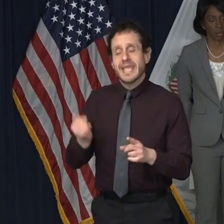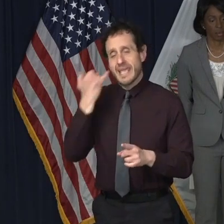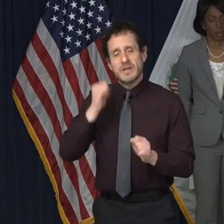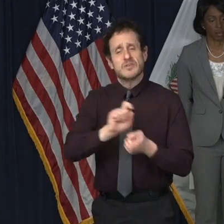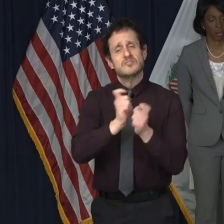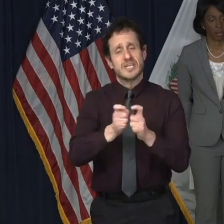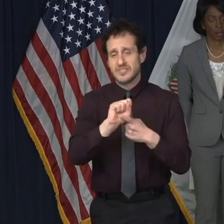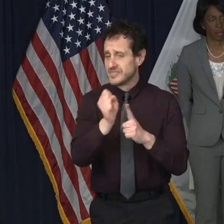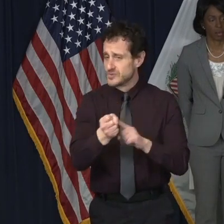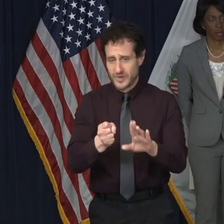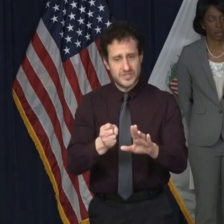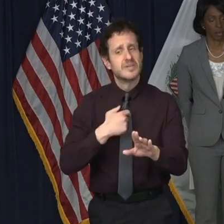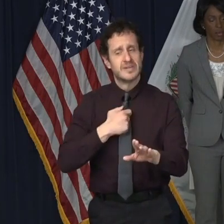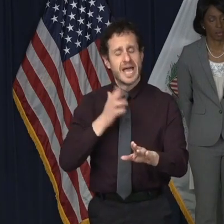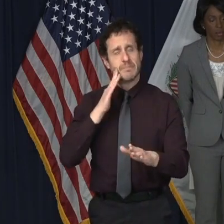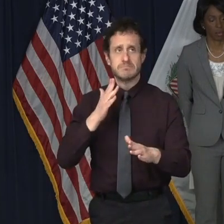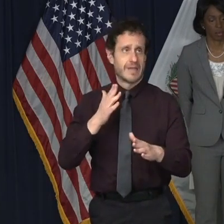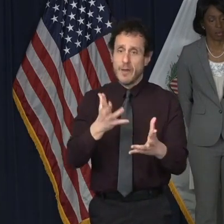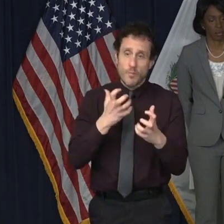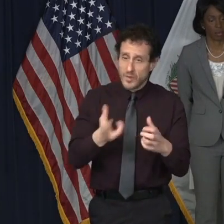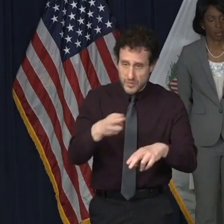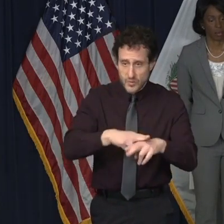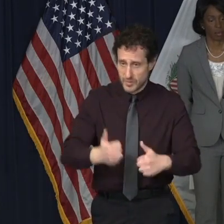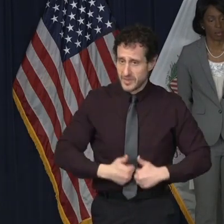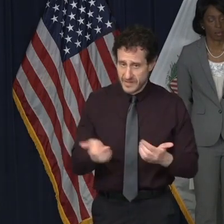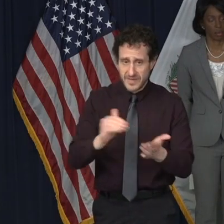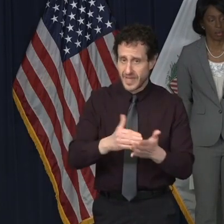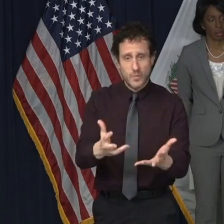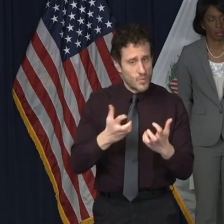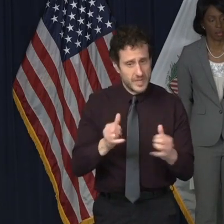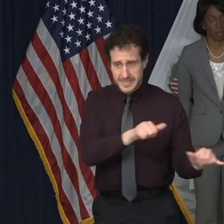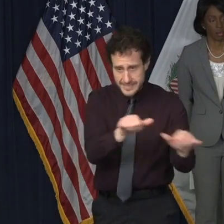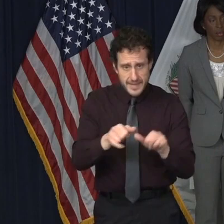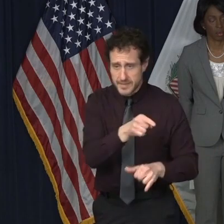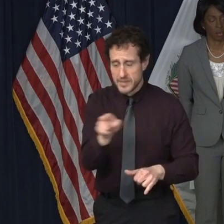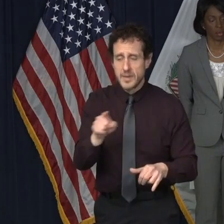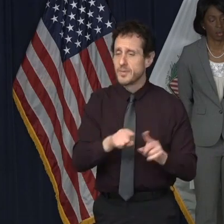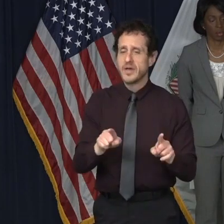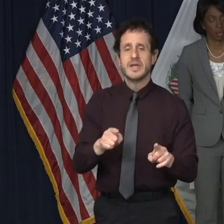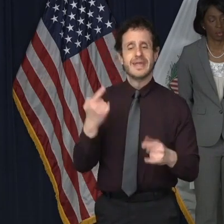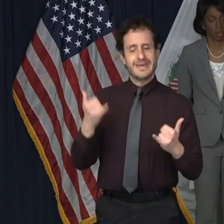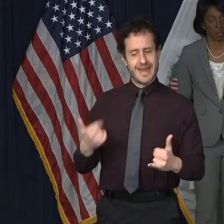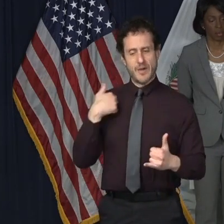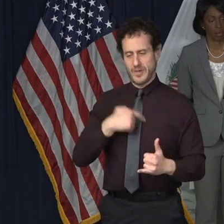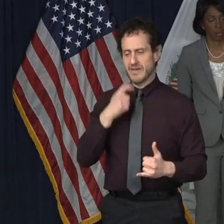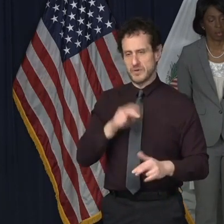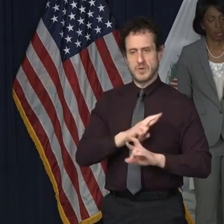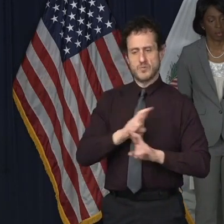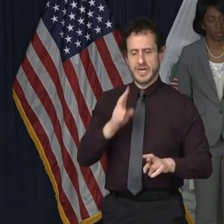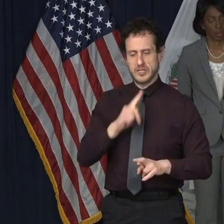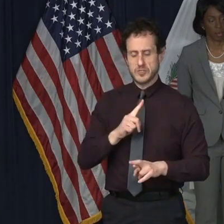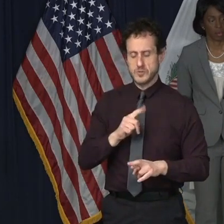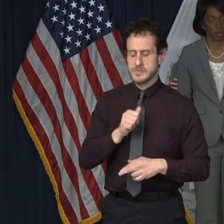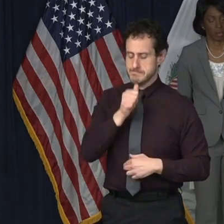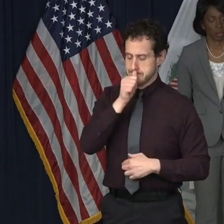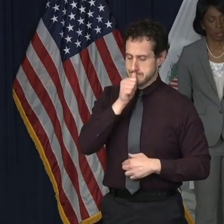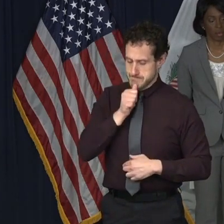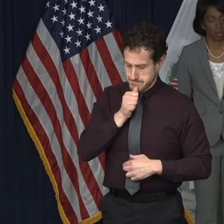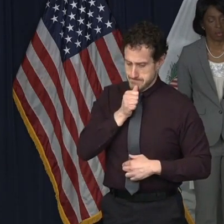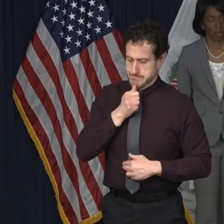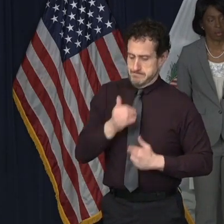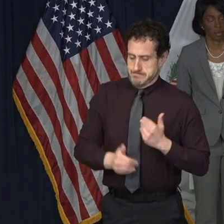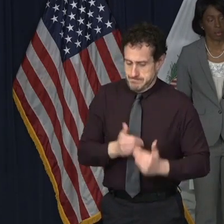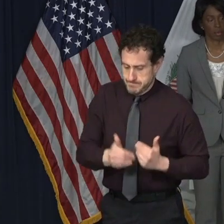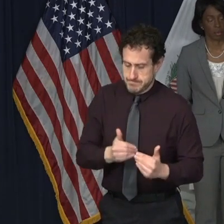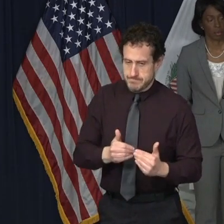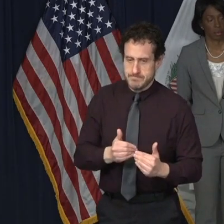part where we have to dig in, and we have to understand that the sacrifices that we've made as a state to avoid a worst-case